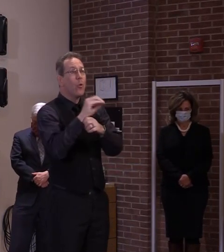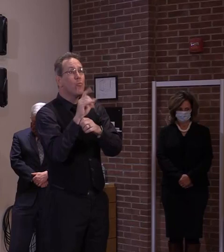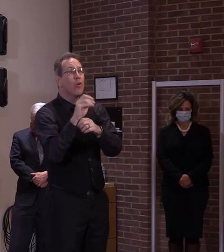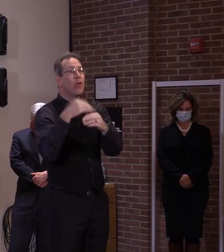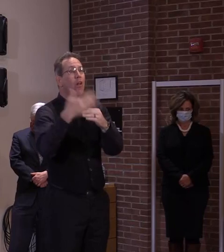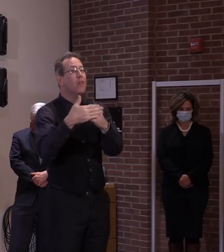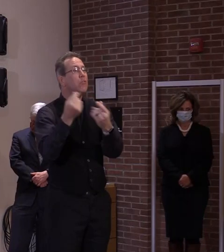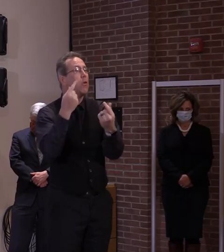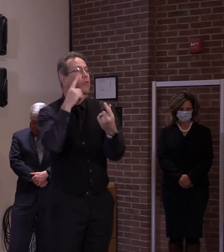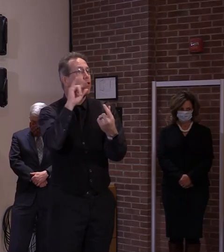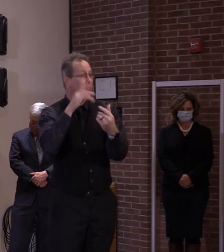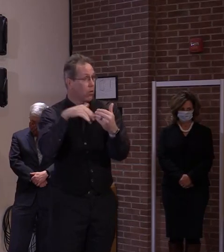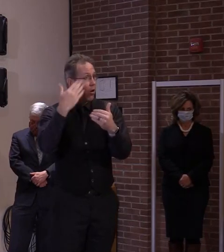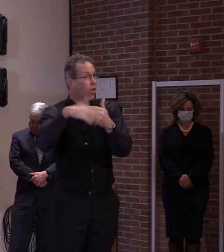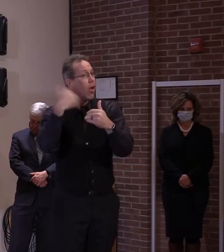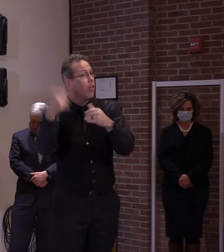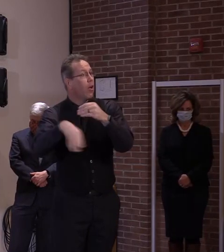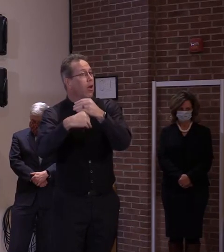All right, excellent, thank you.